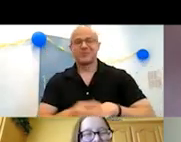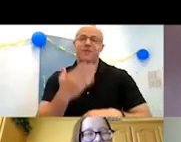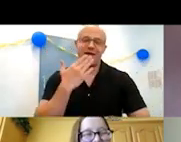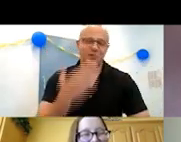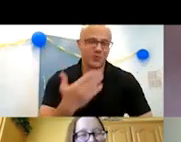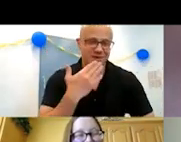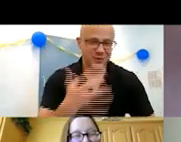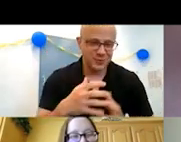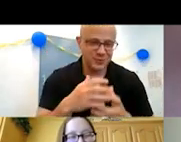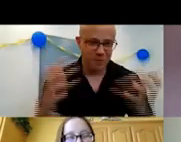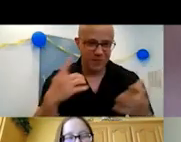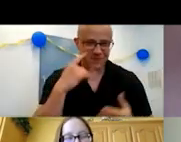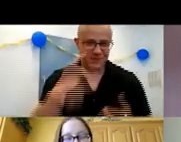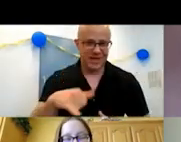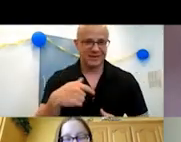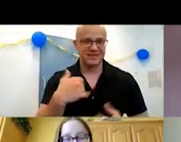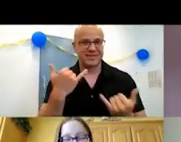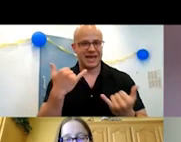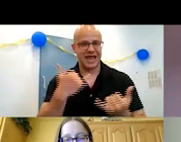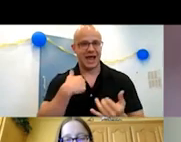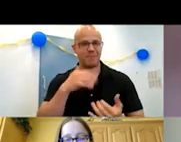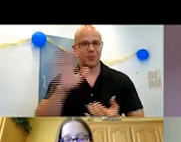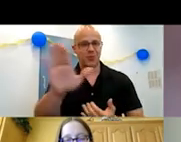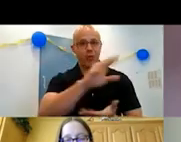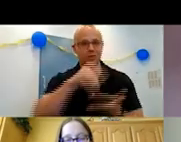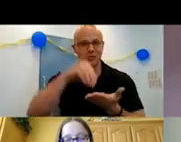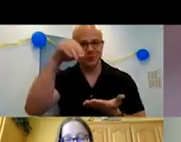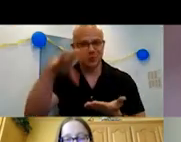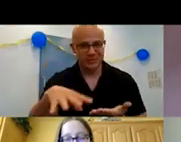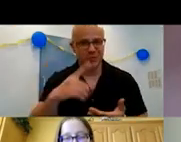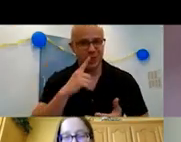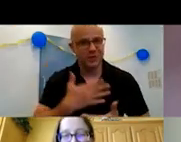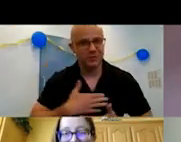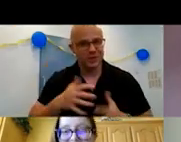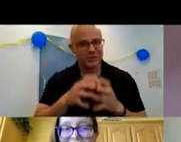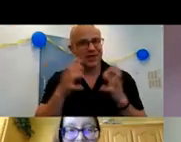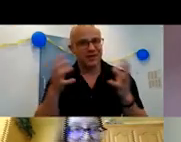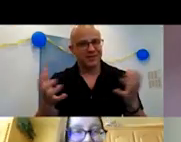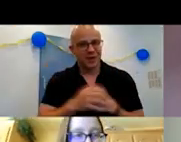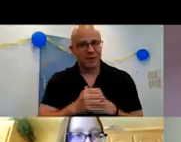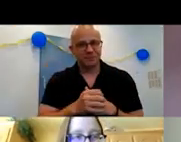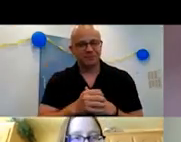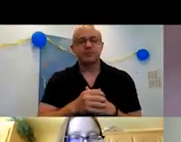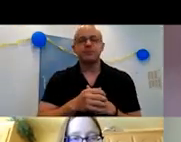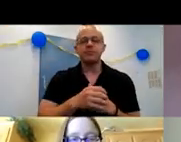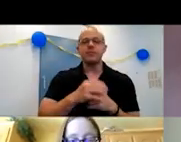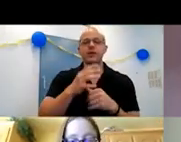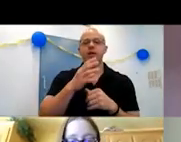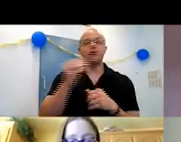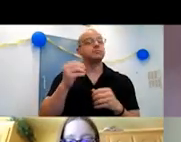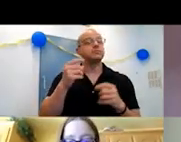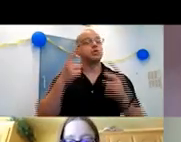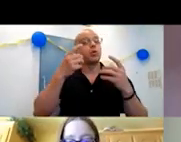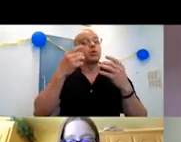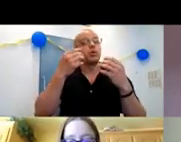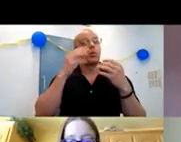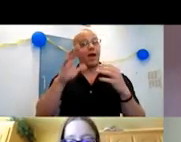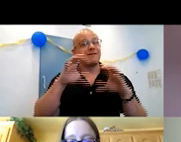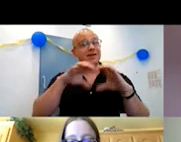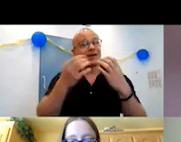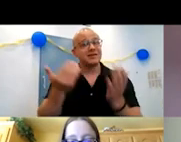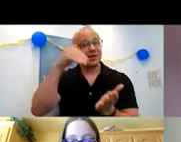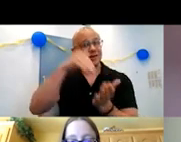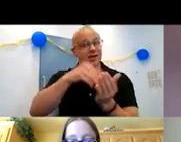together. So I will teach you as much as I can. So thank you so much for your questions and encouraging me to go out and research more.